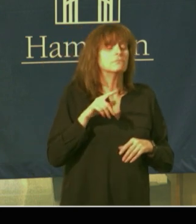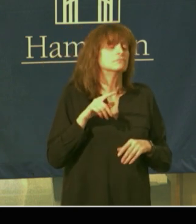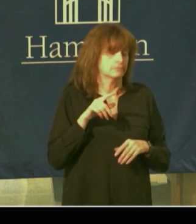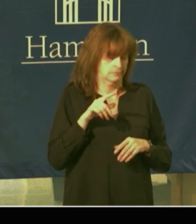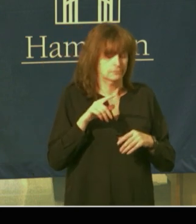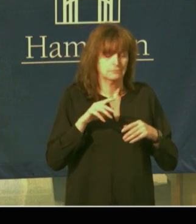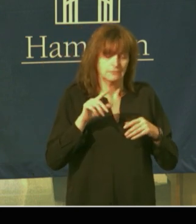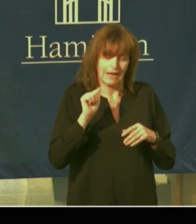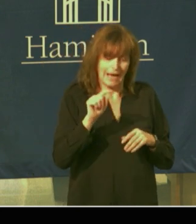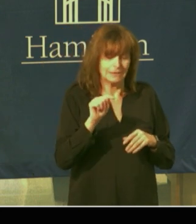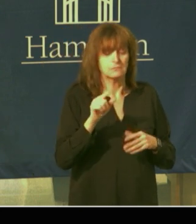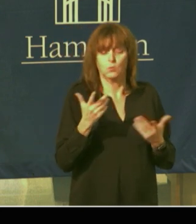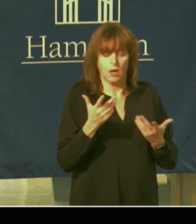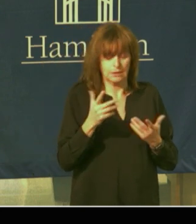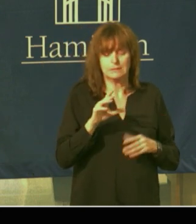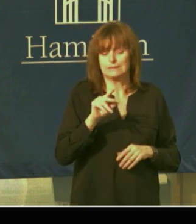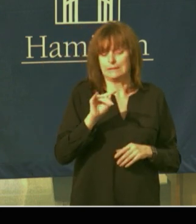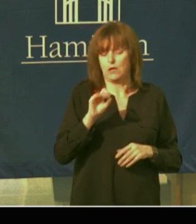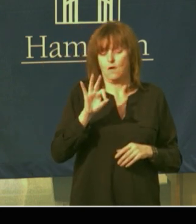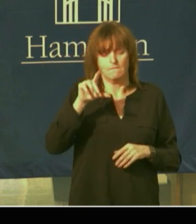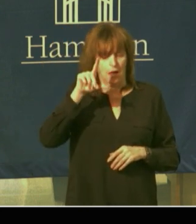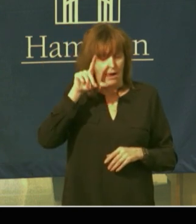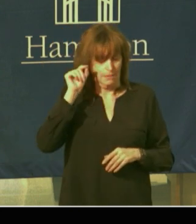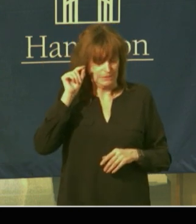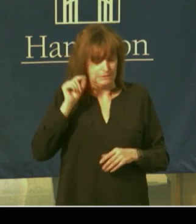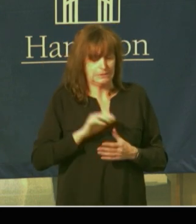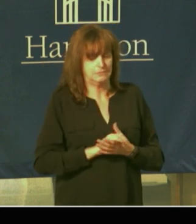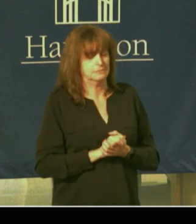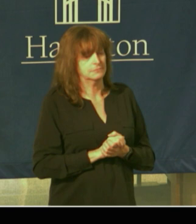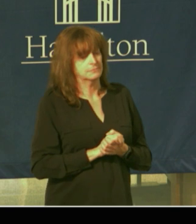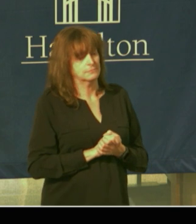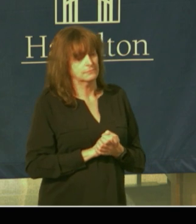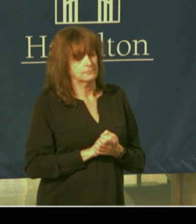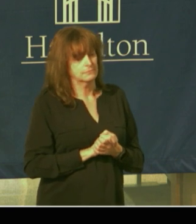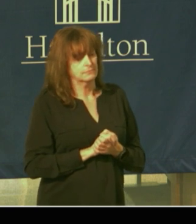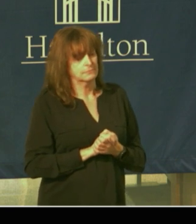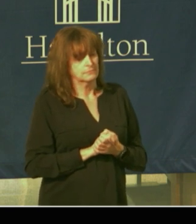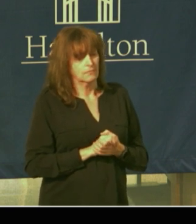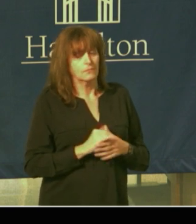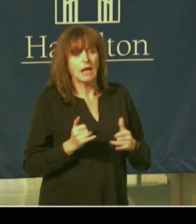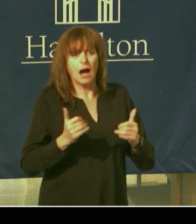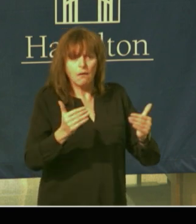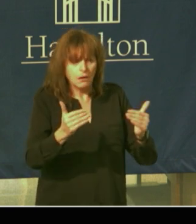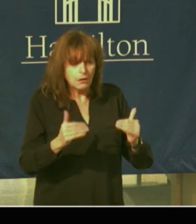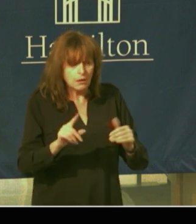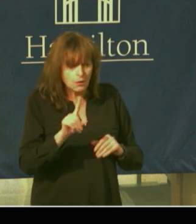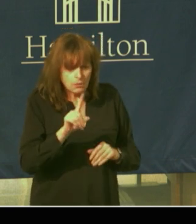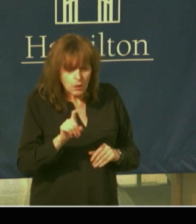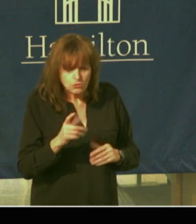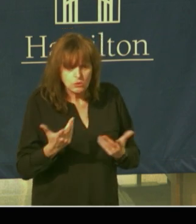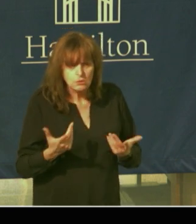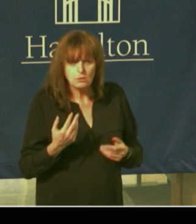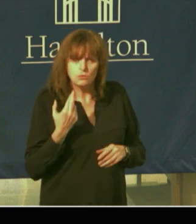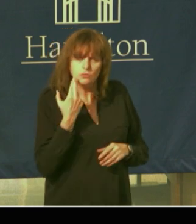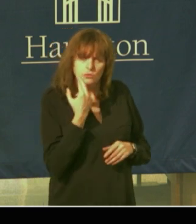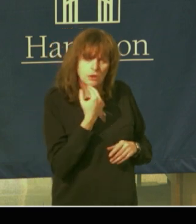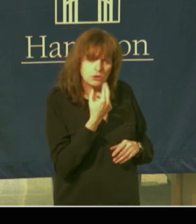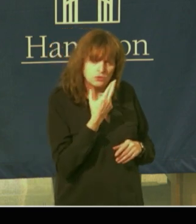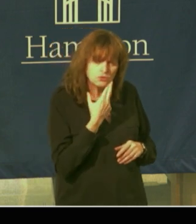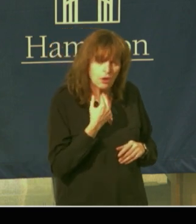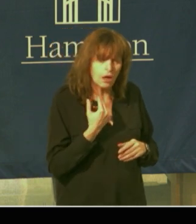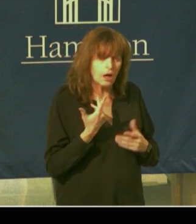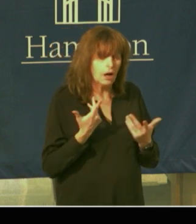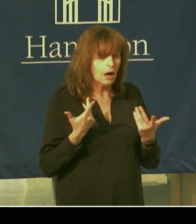the city providing to grocery stores, small businesses, and takeout restaurants around cleaning and